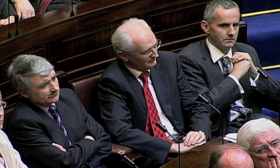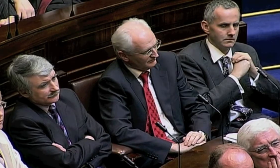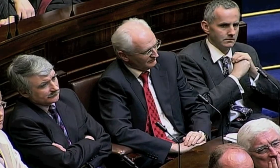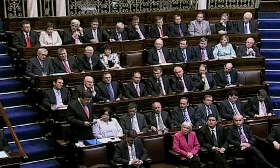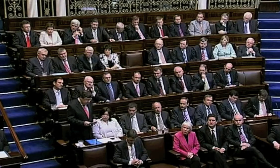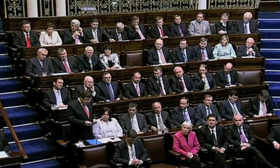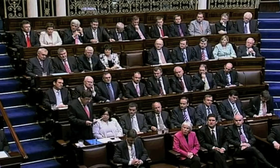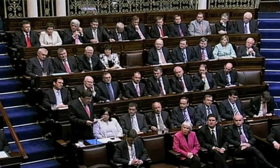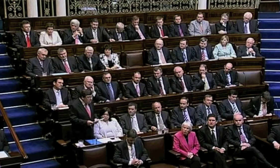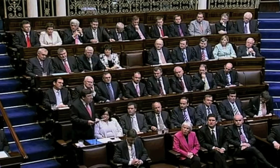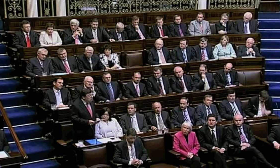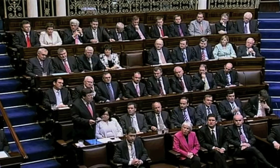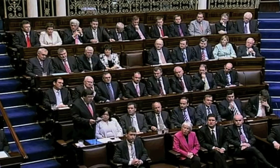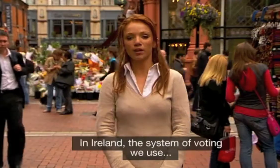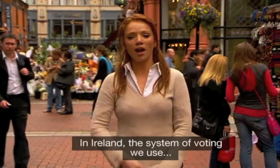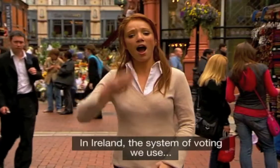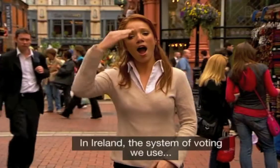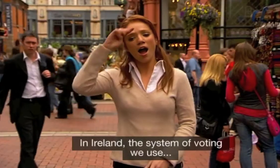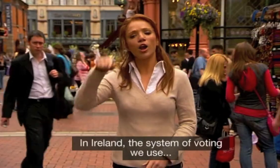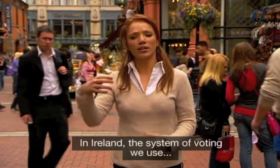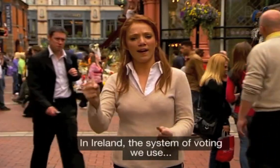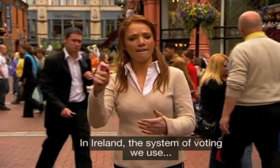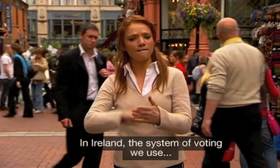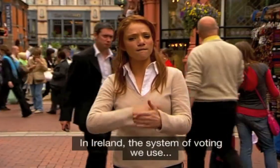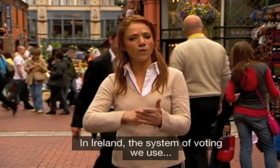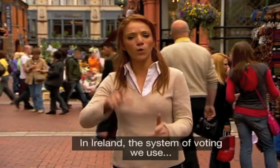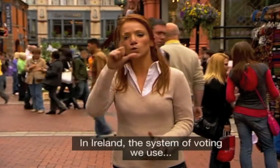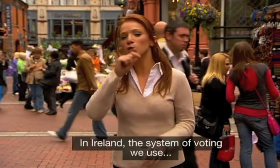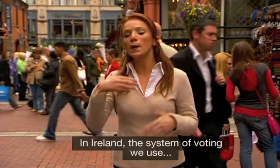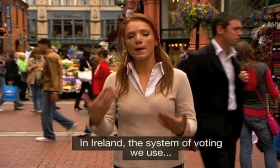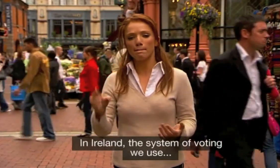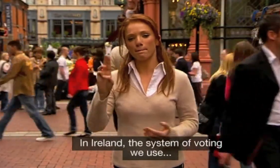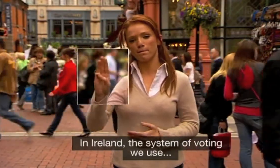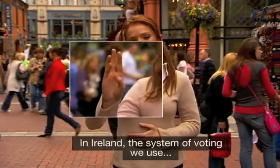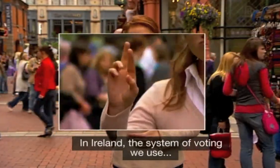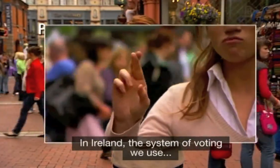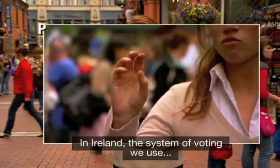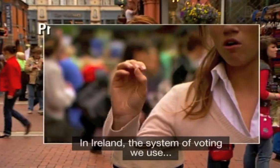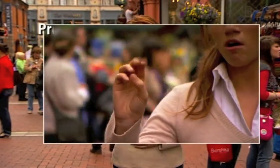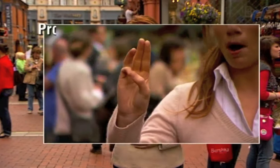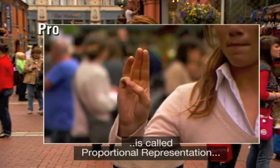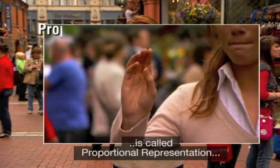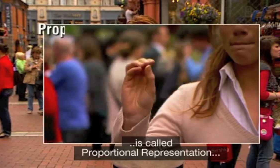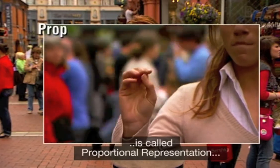bhfuil jab le dhéanamh ag an rasúra agus fáilte. In Ireland, the system of voting we use is called